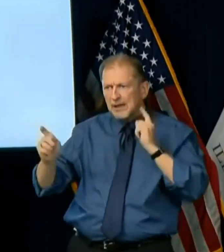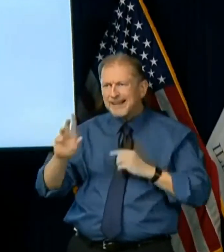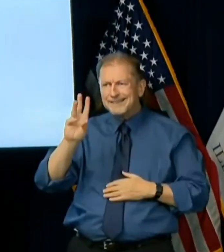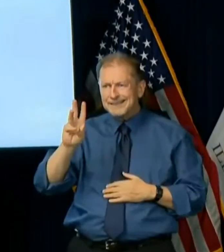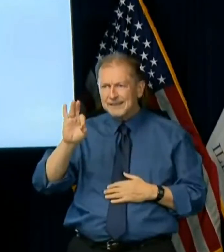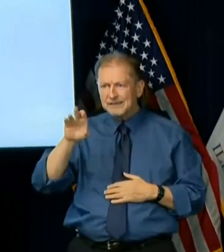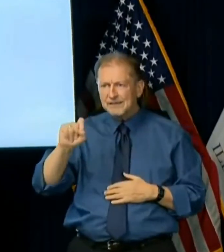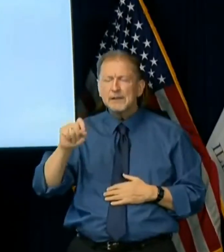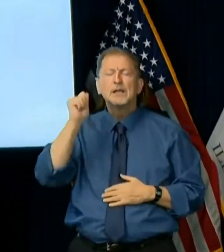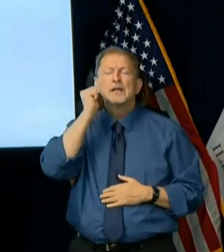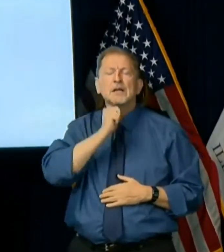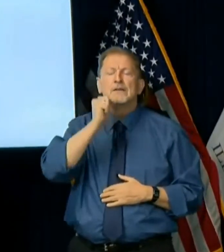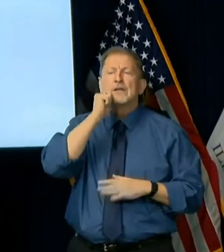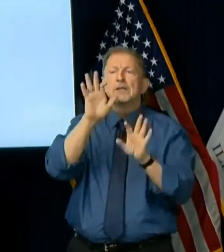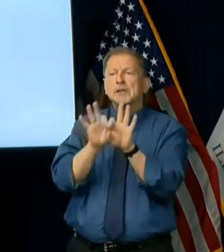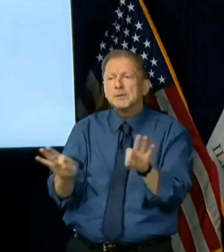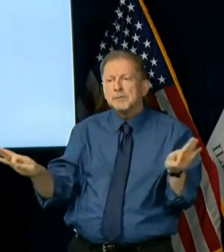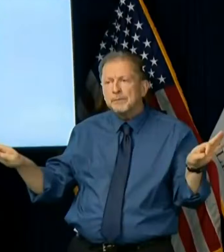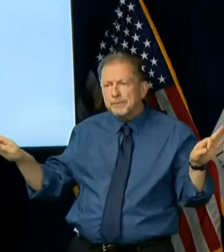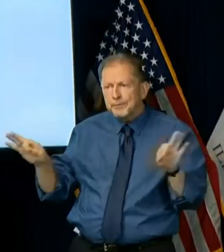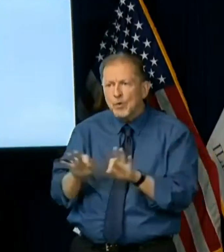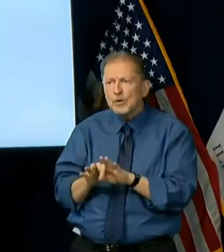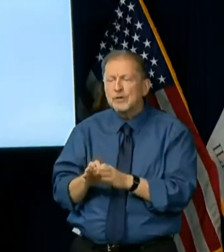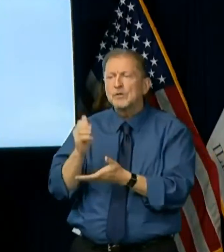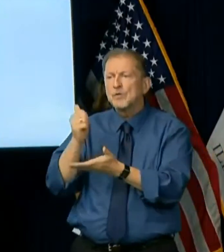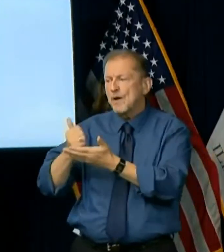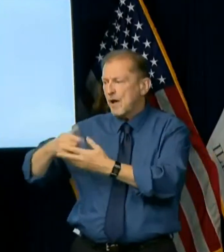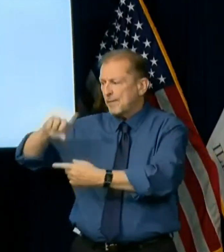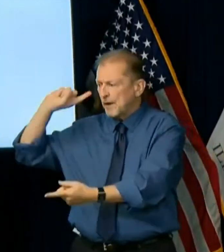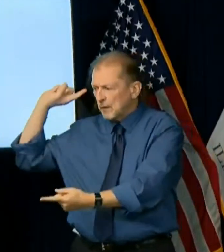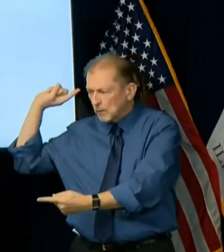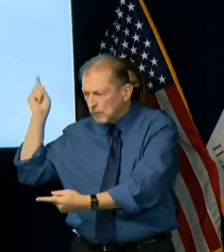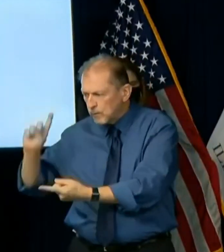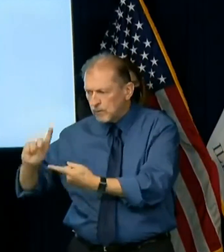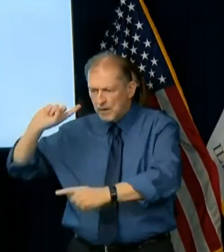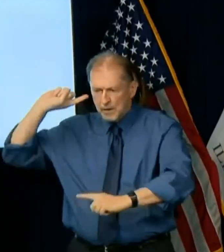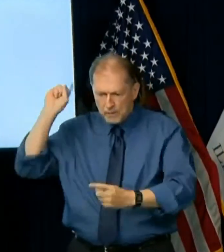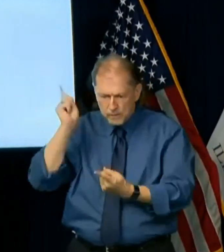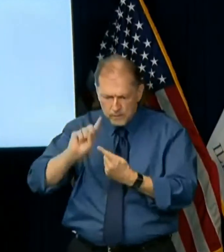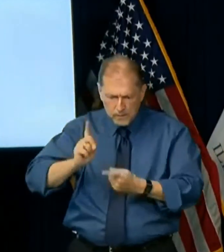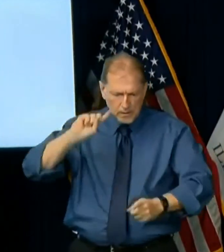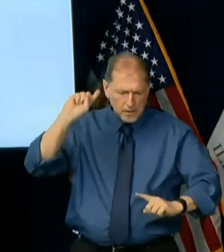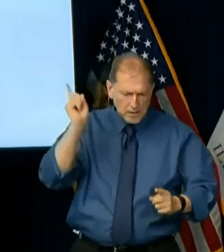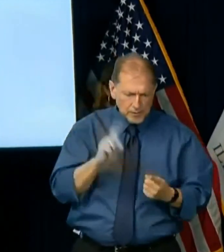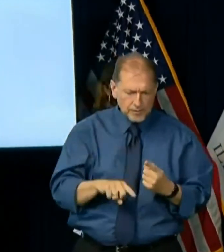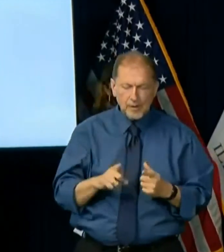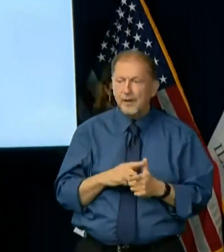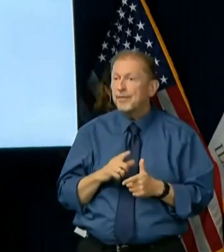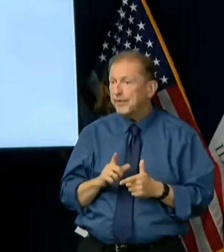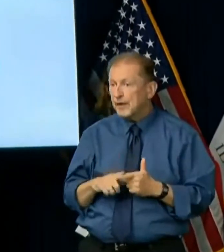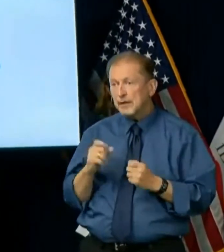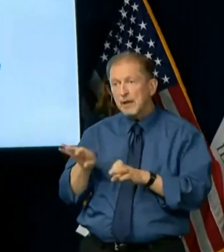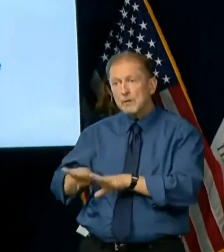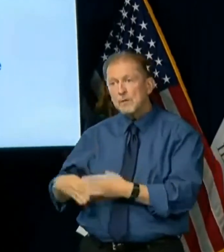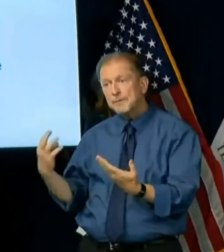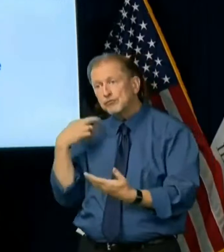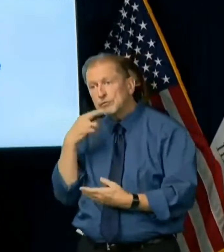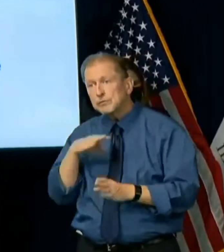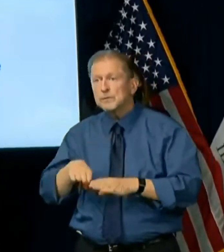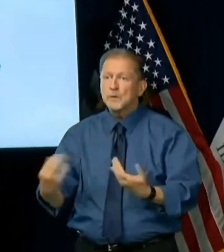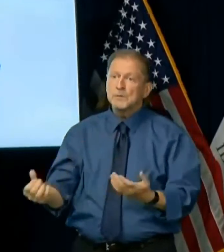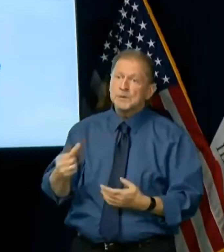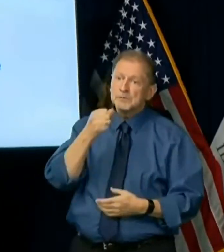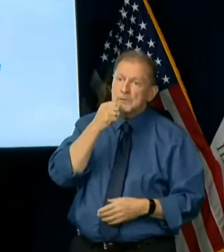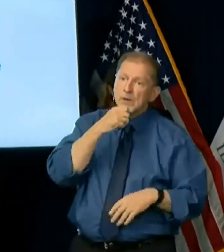Every day counts and is critical in getting Illinois back on track and away from the mitigations that we're under now.